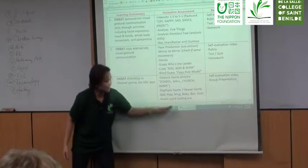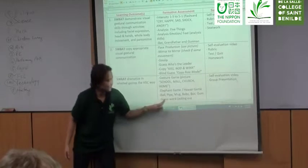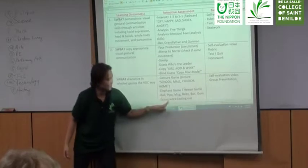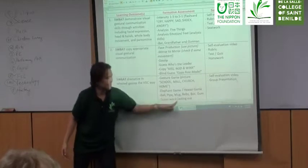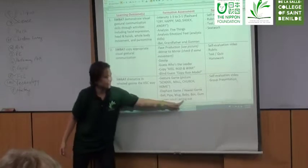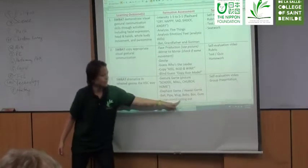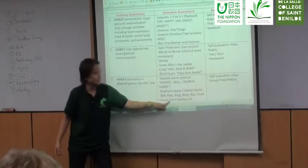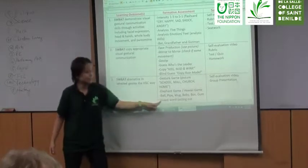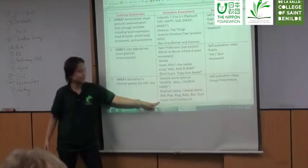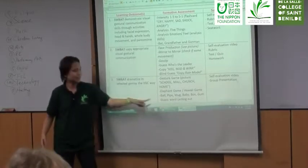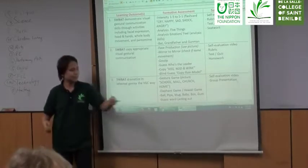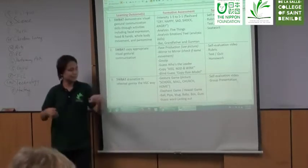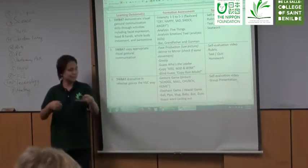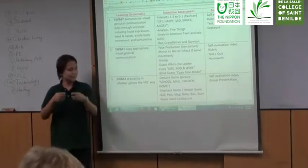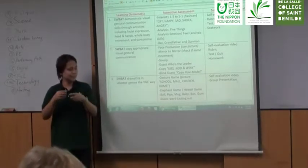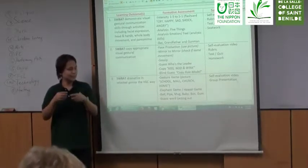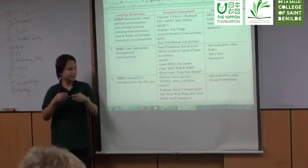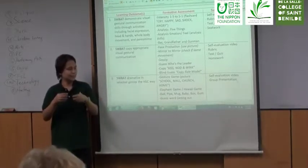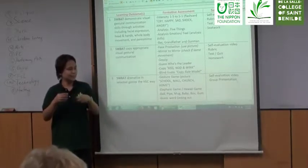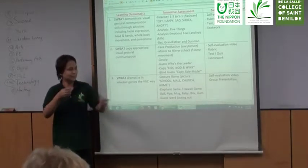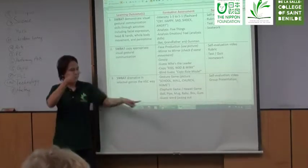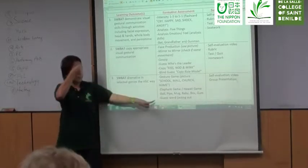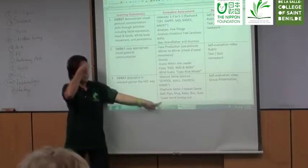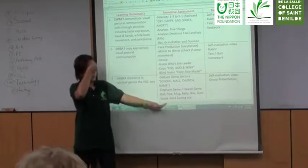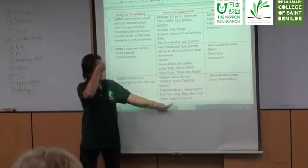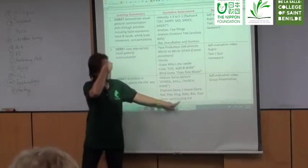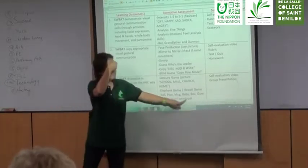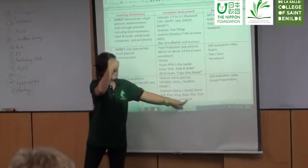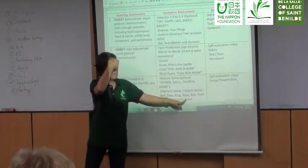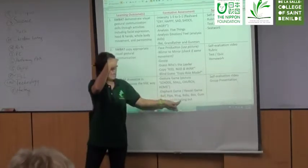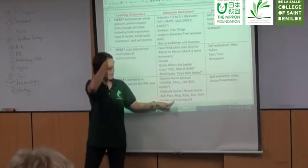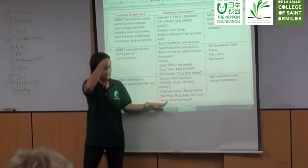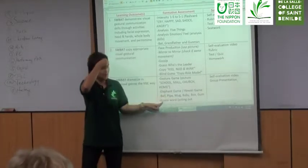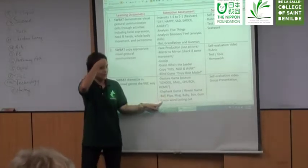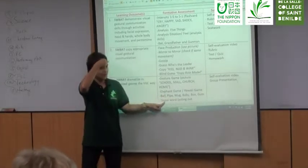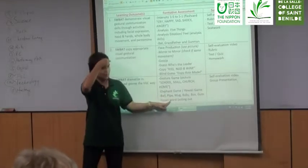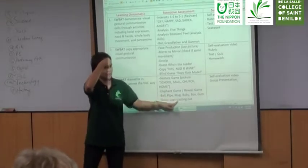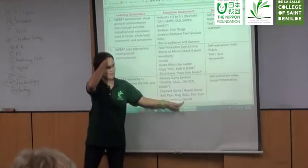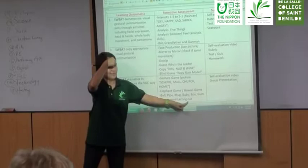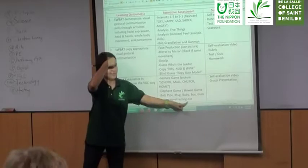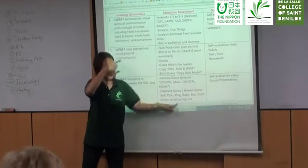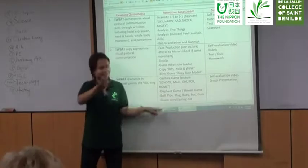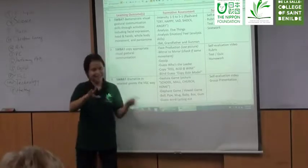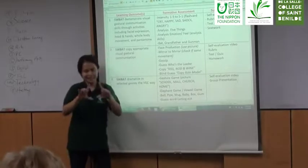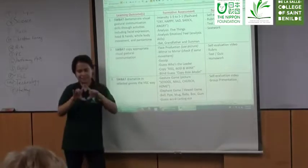a gestural game. Then there's,